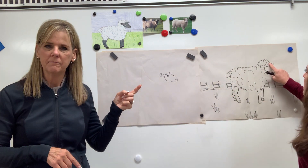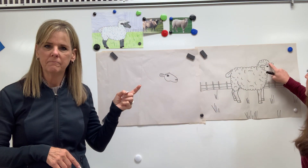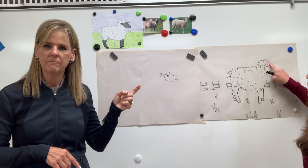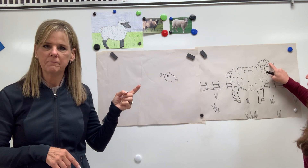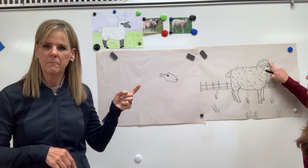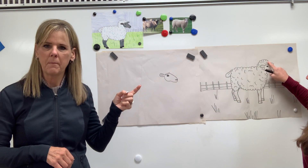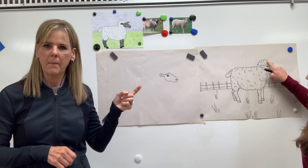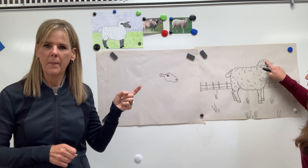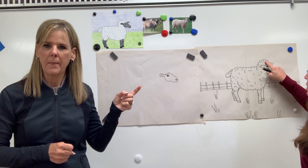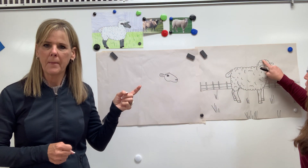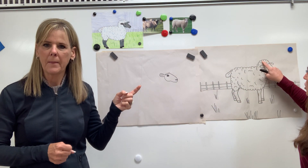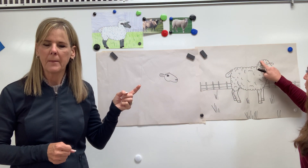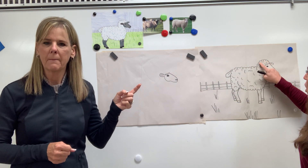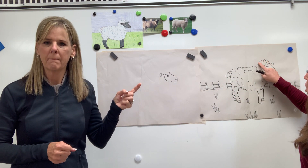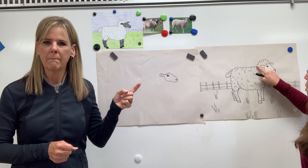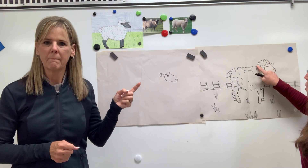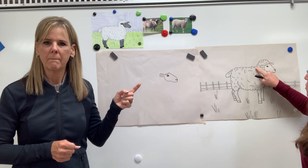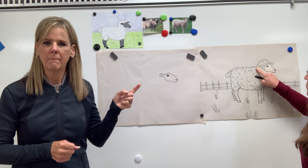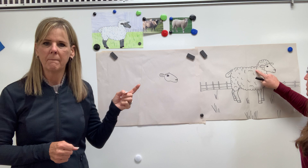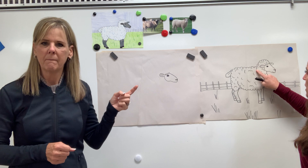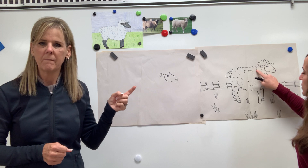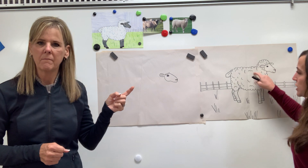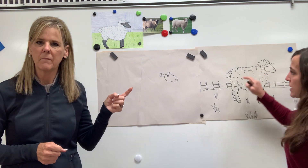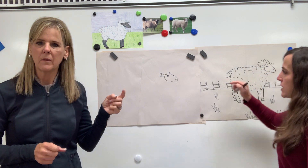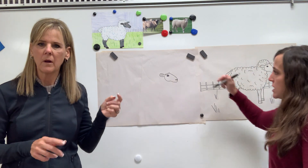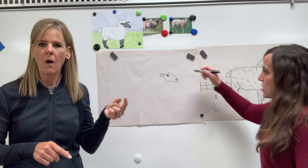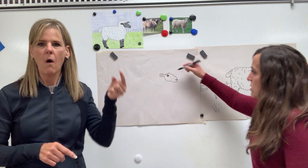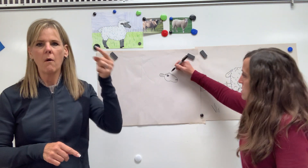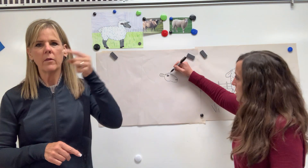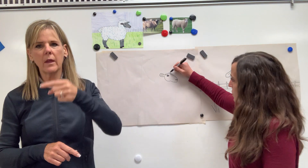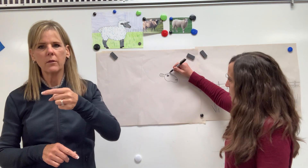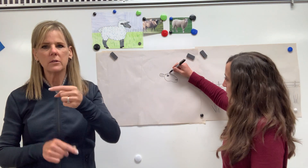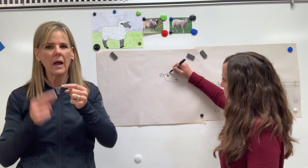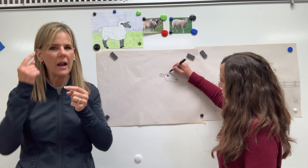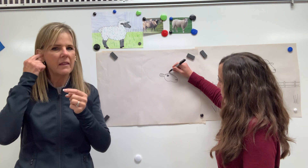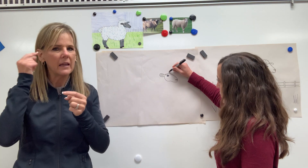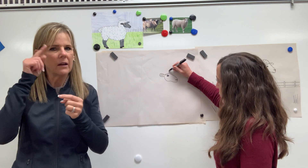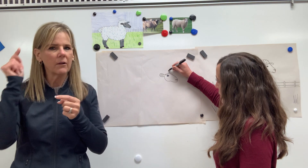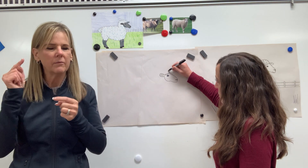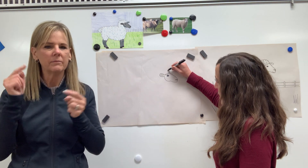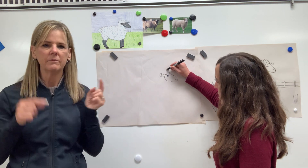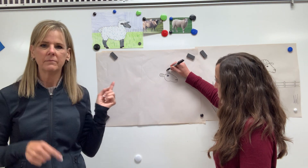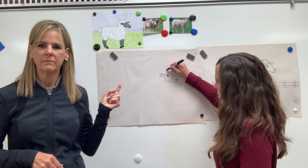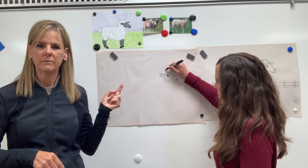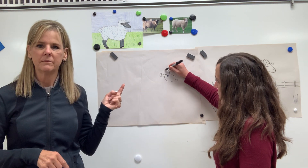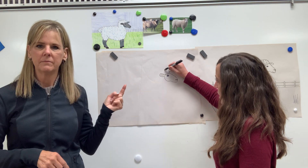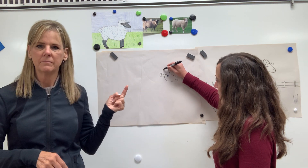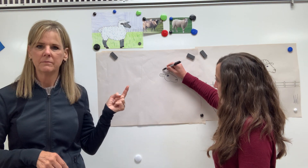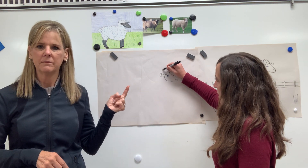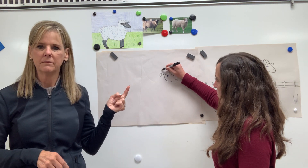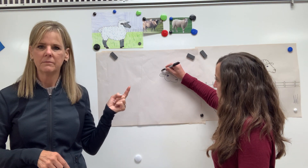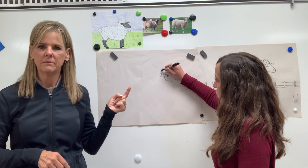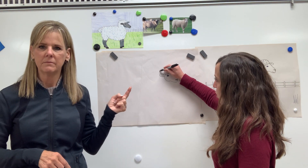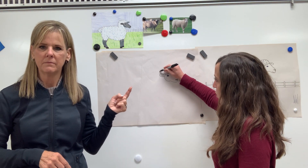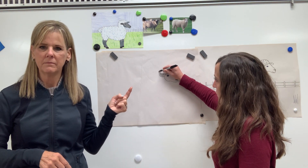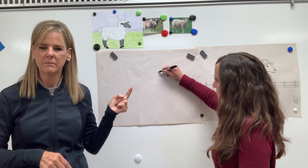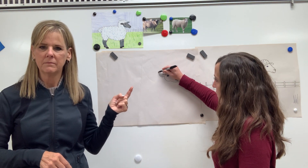Then I'm gonna make it curve over the other side of the ear. So I'm gonna swing it around, make those curvy,